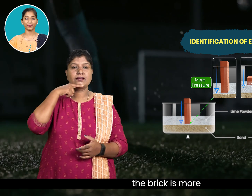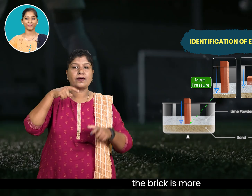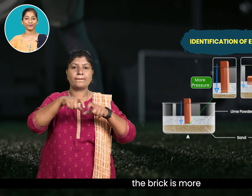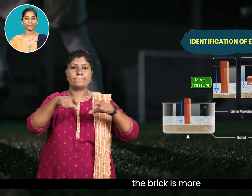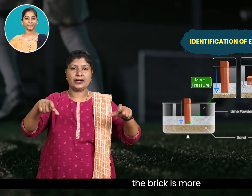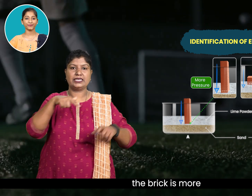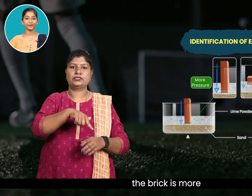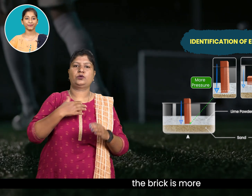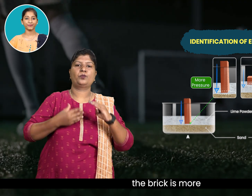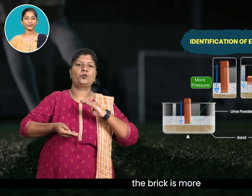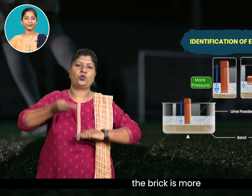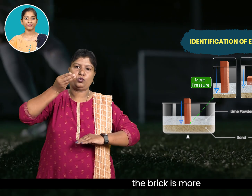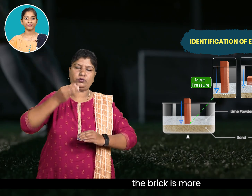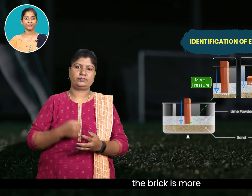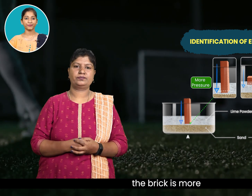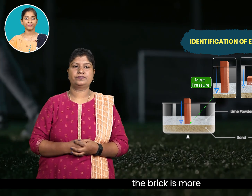more.